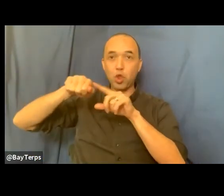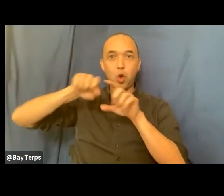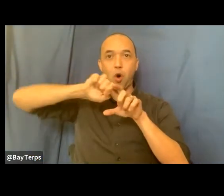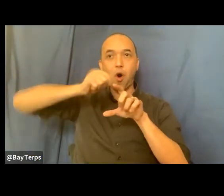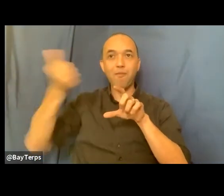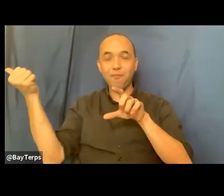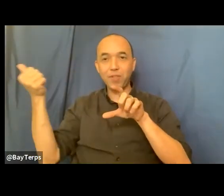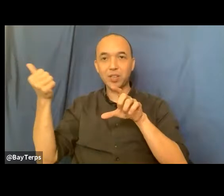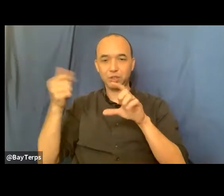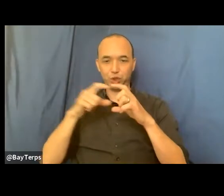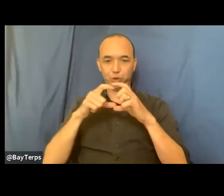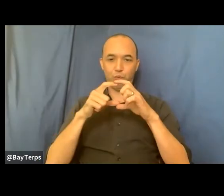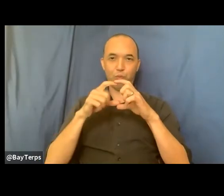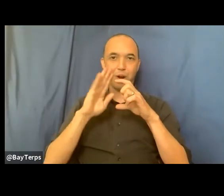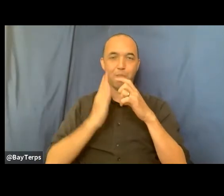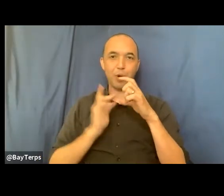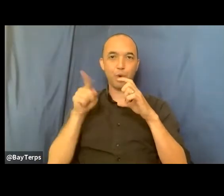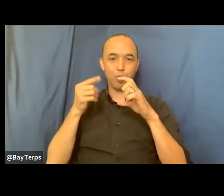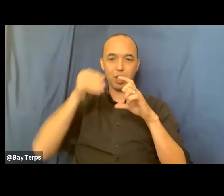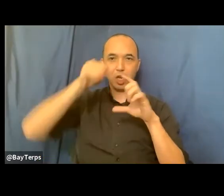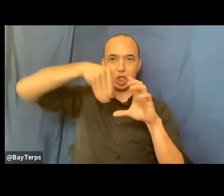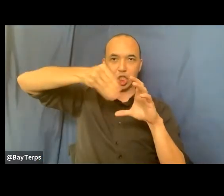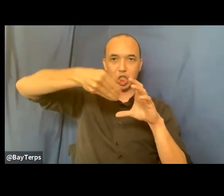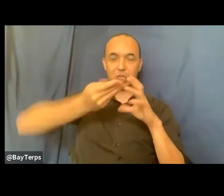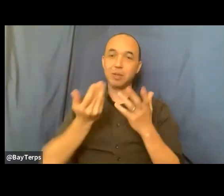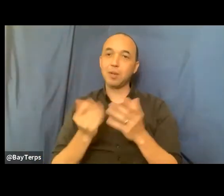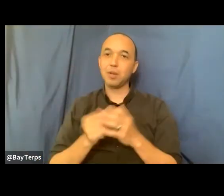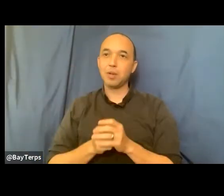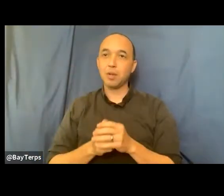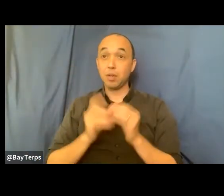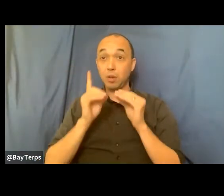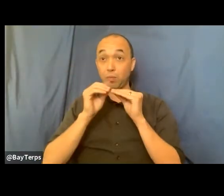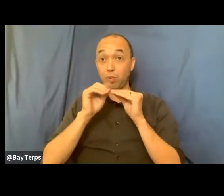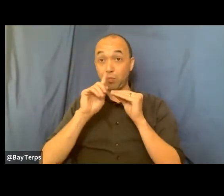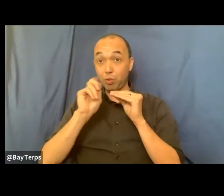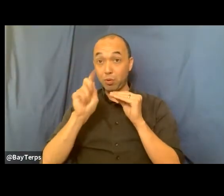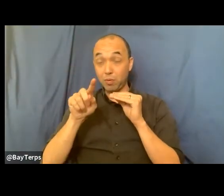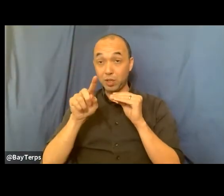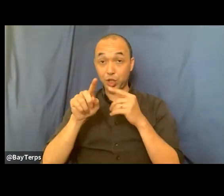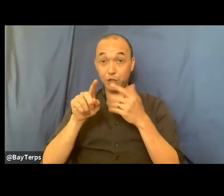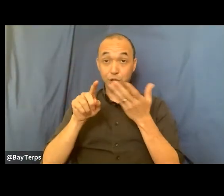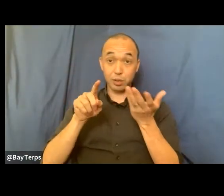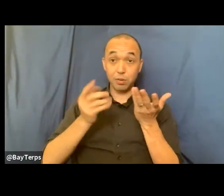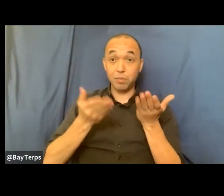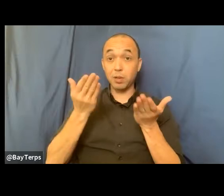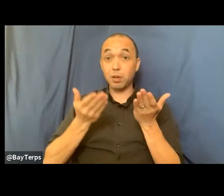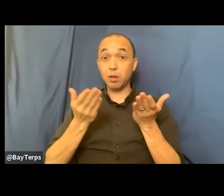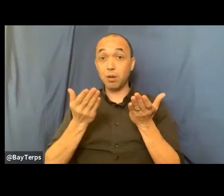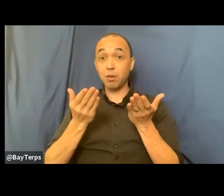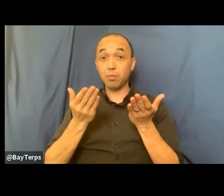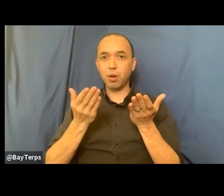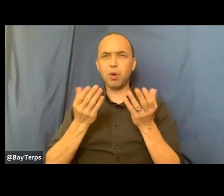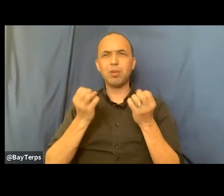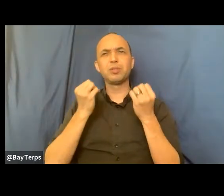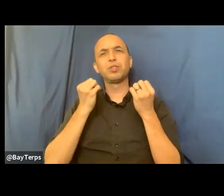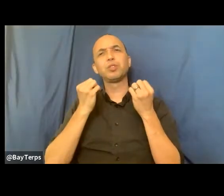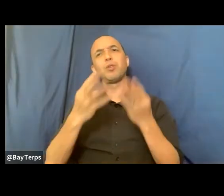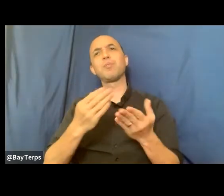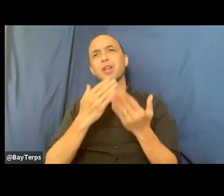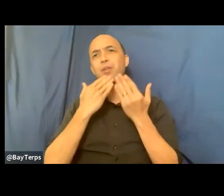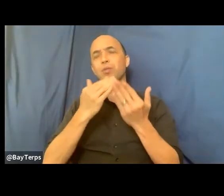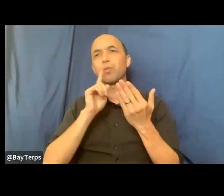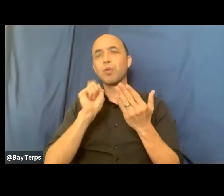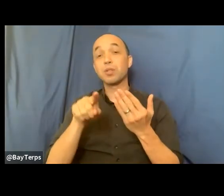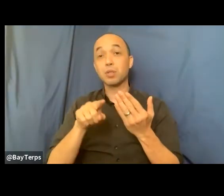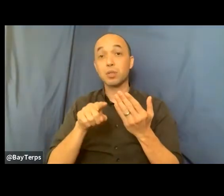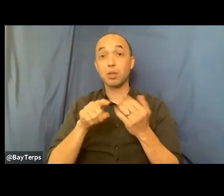Maybe one more question, and then I think let's see. Oh, there's so many good questions coming in. Where